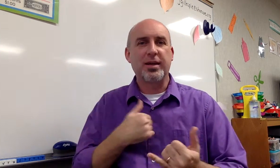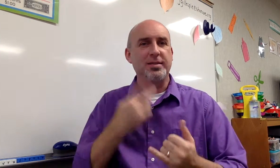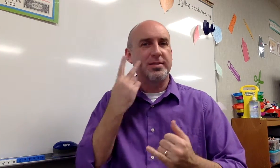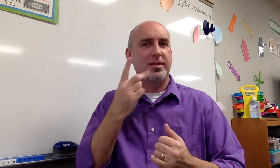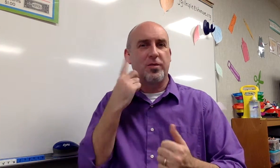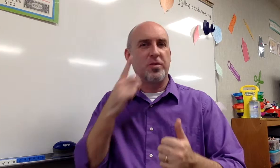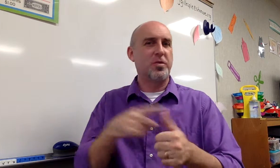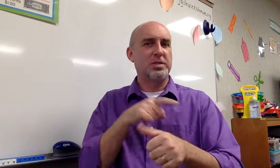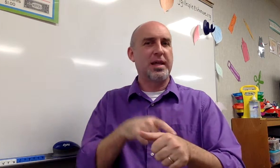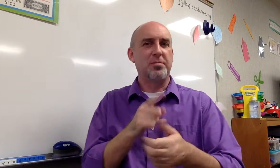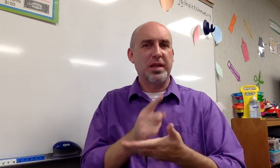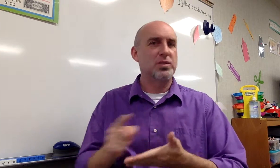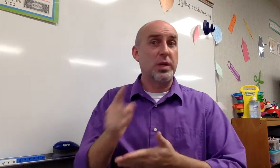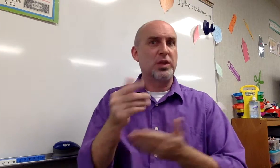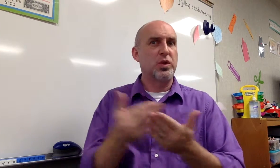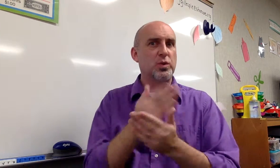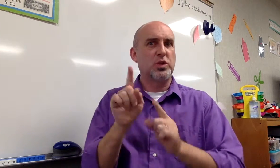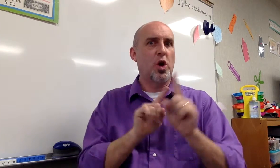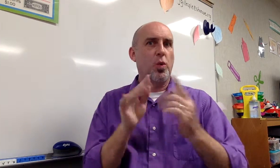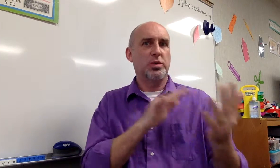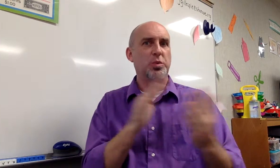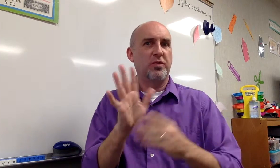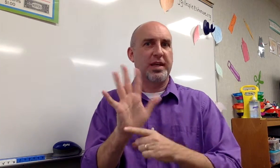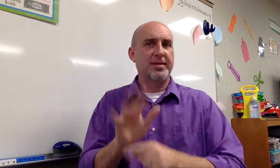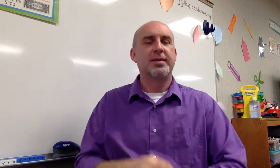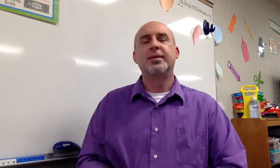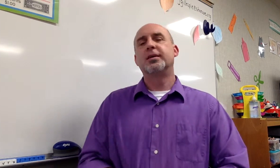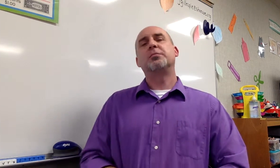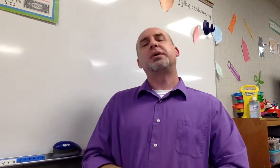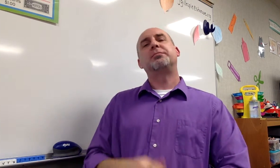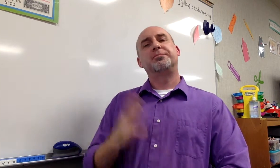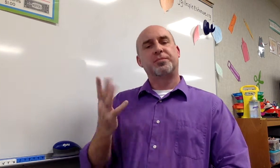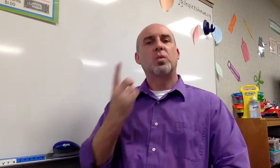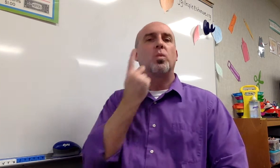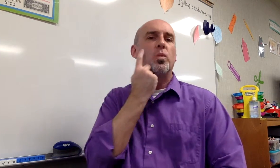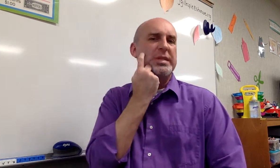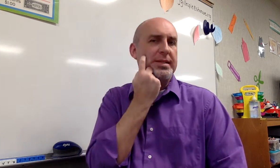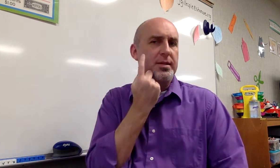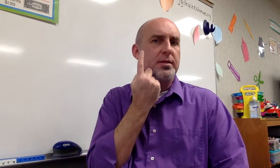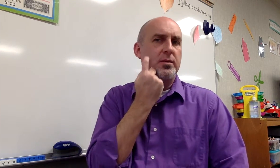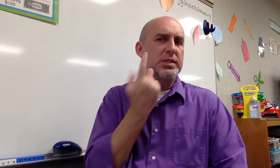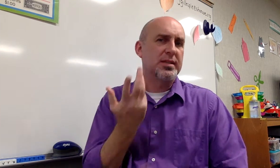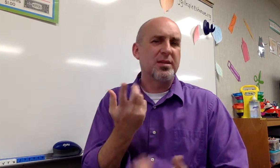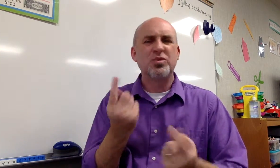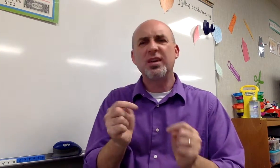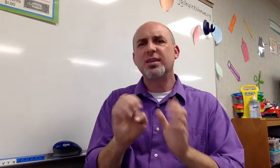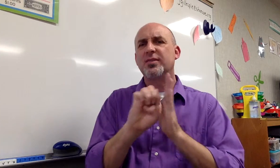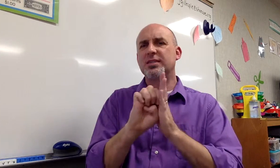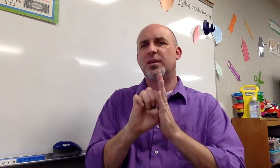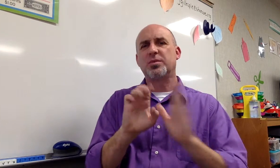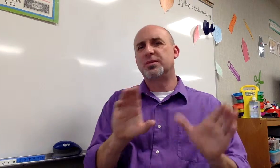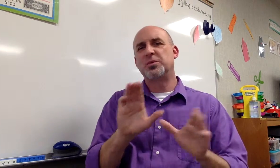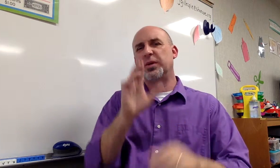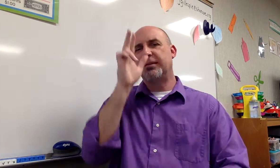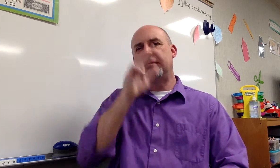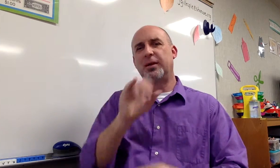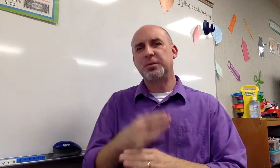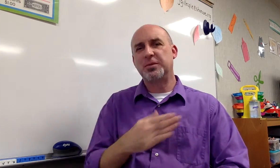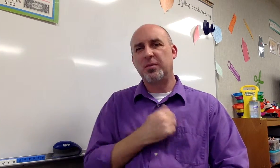can see it for the first time next week, the new Star Wars movie. But recently. I'm trying to give examples. I'm doing a lousy job, I'm